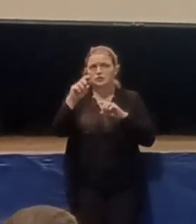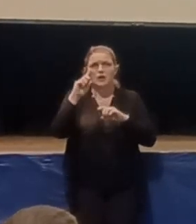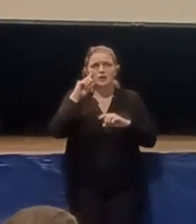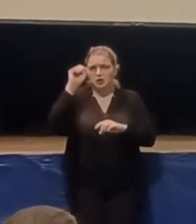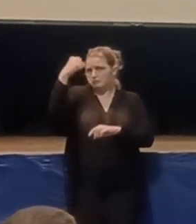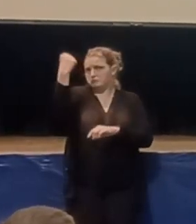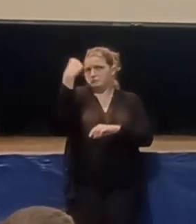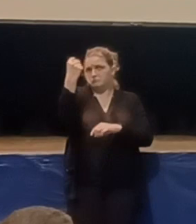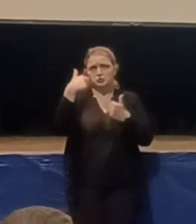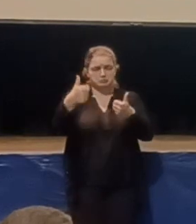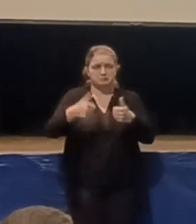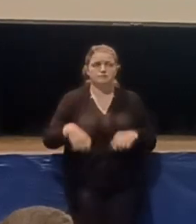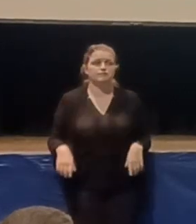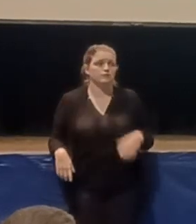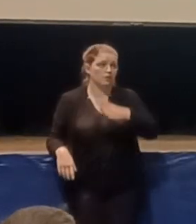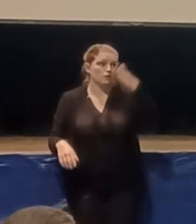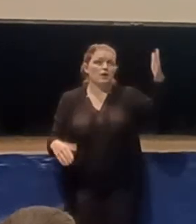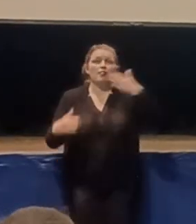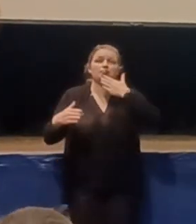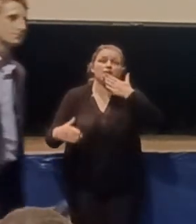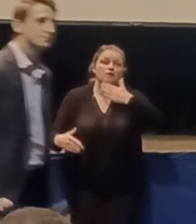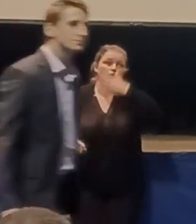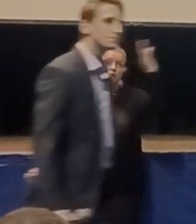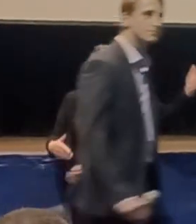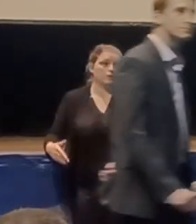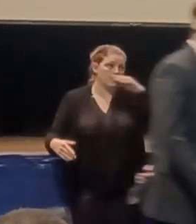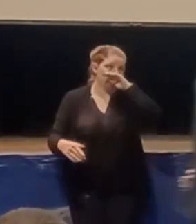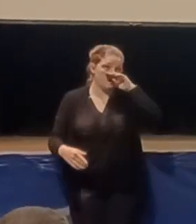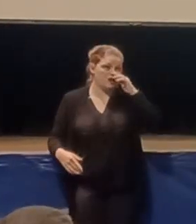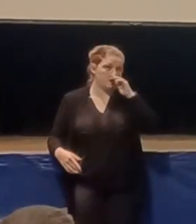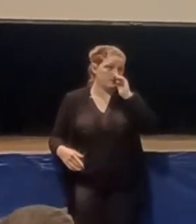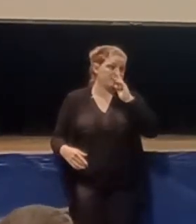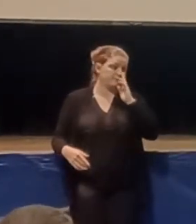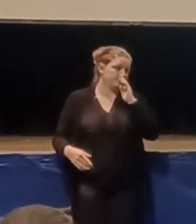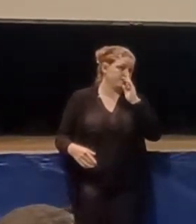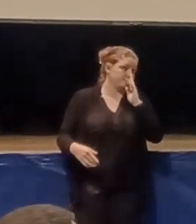head nods, so thank you, Bernie. I know you've been waiting.